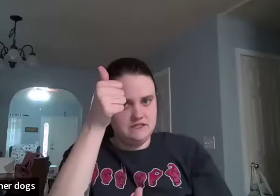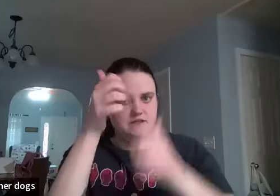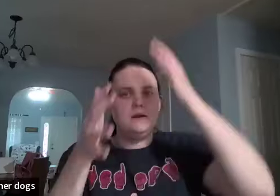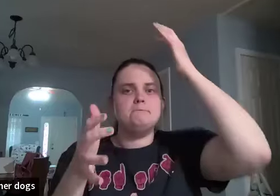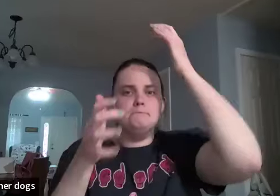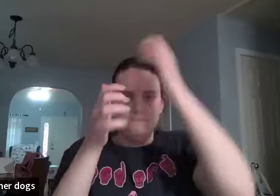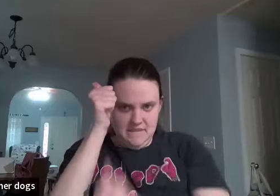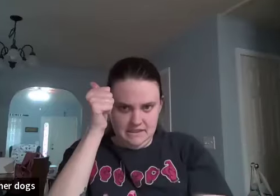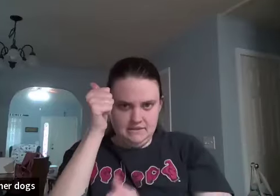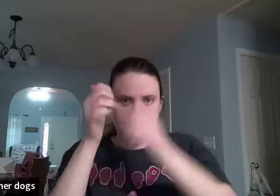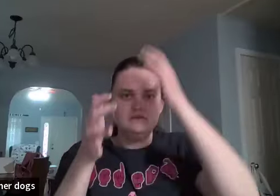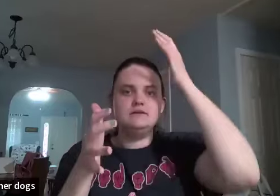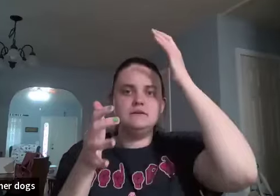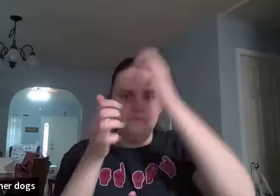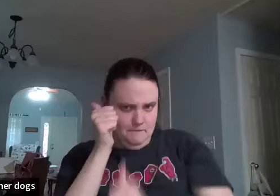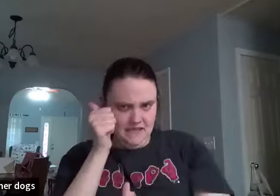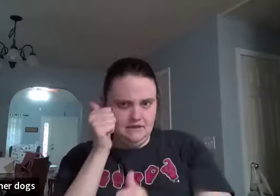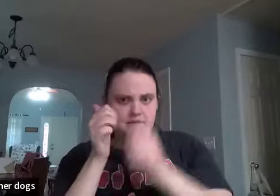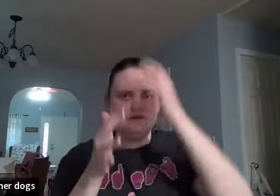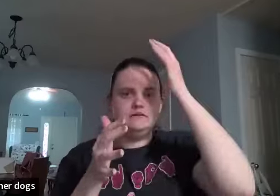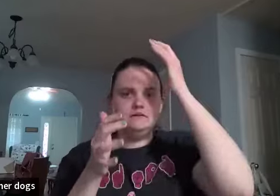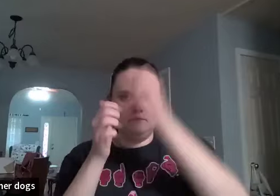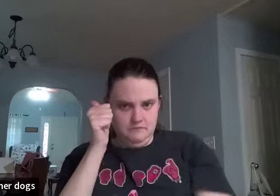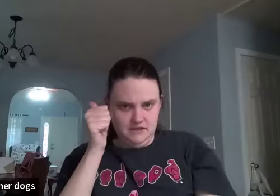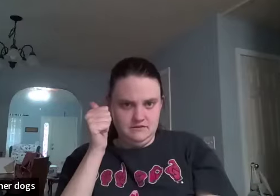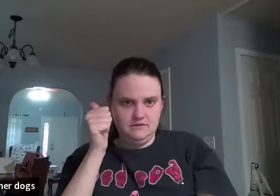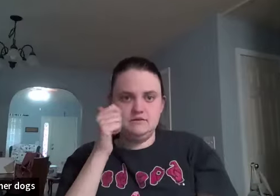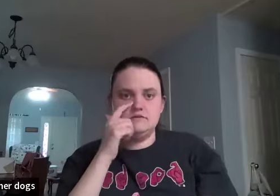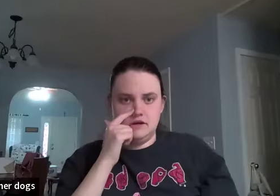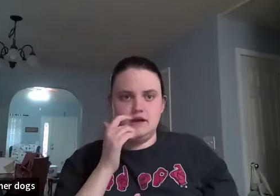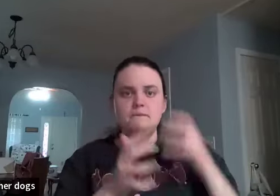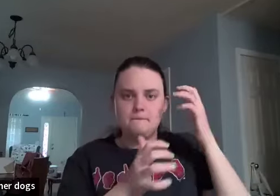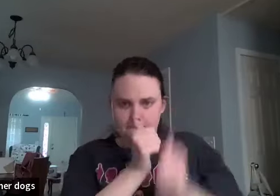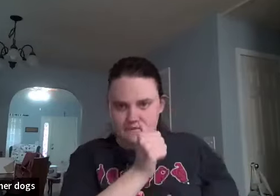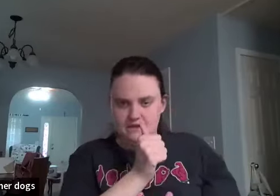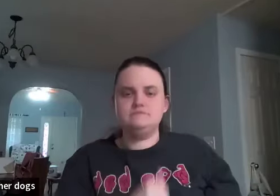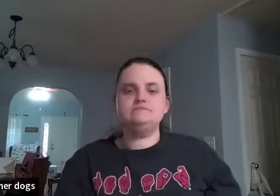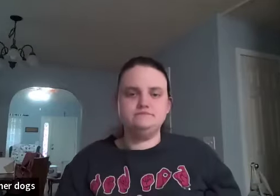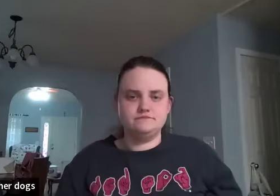fists. Mean, mean, mean. Okay, mean.